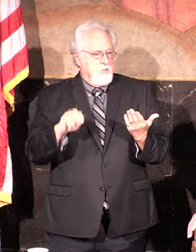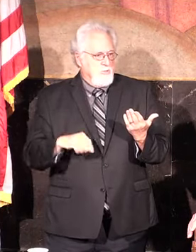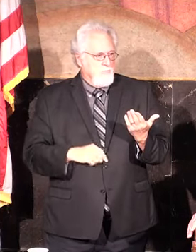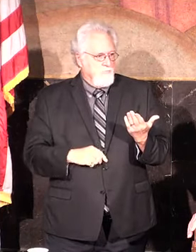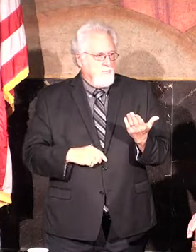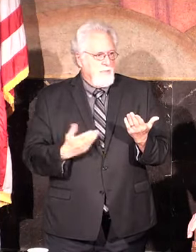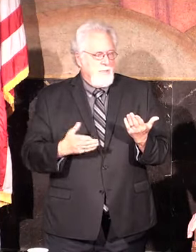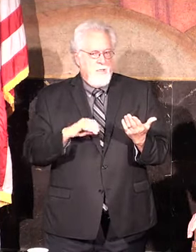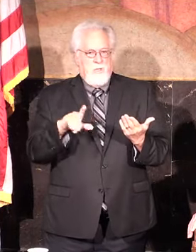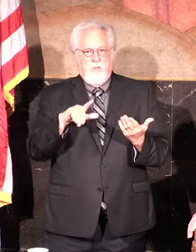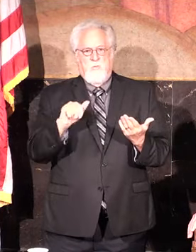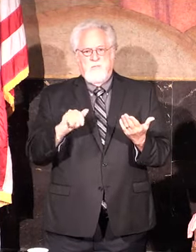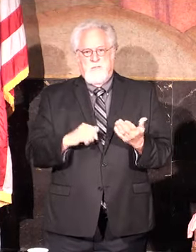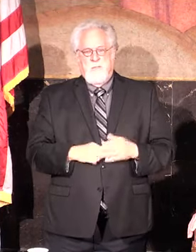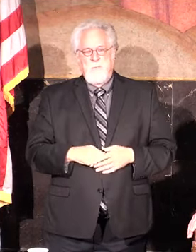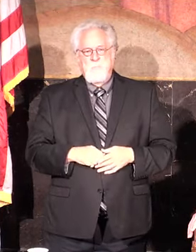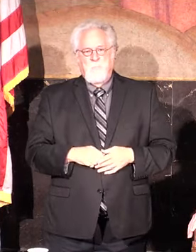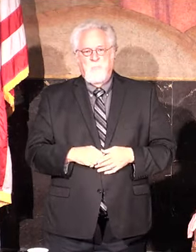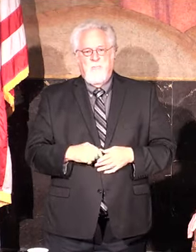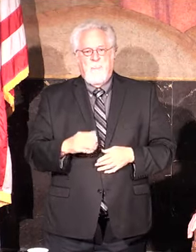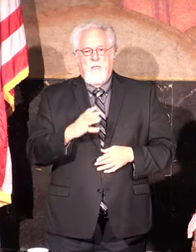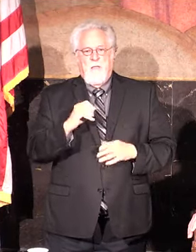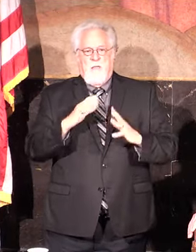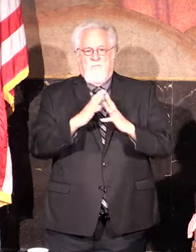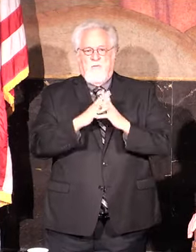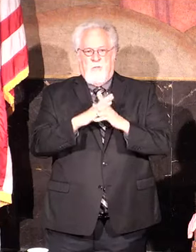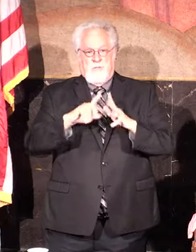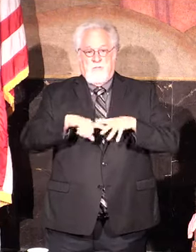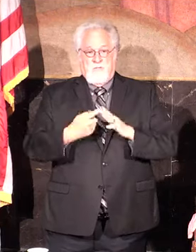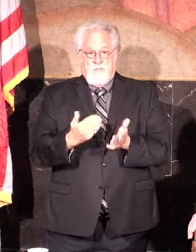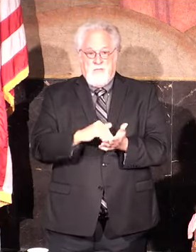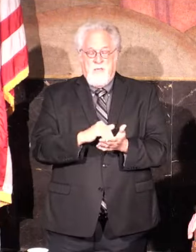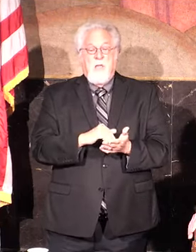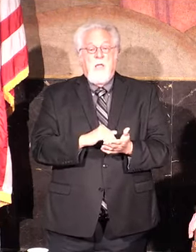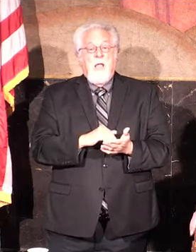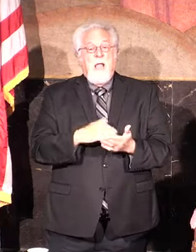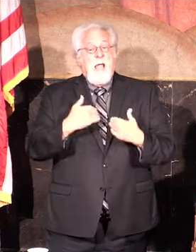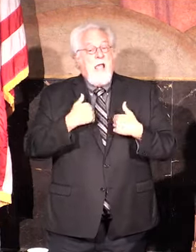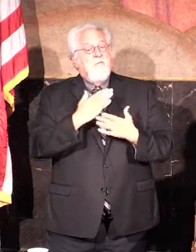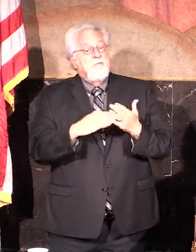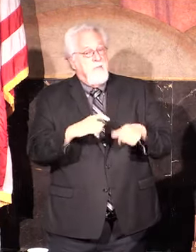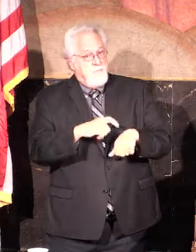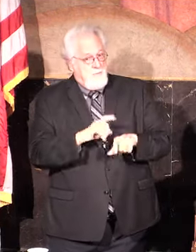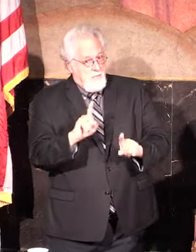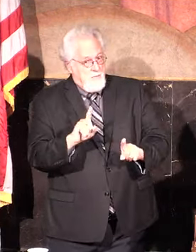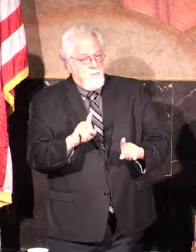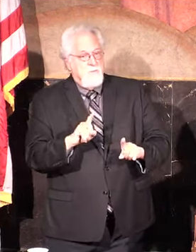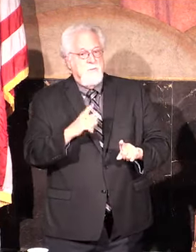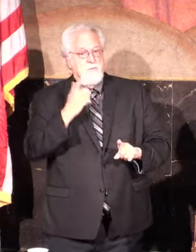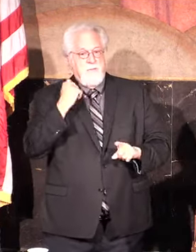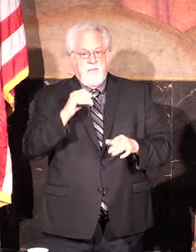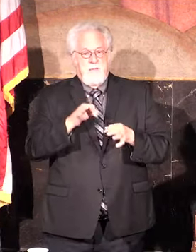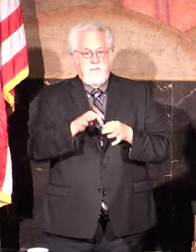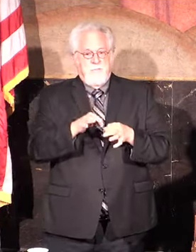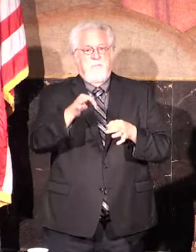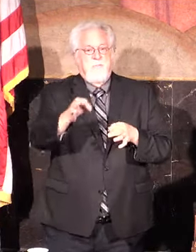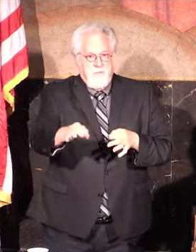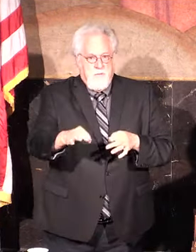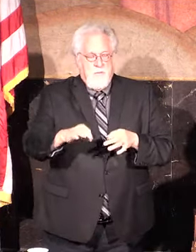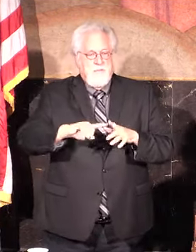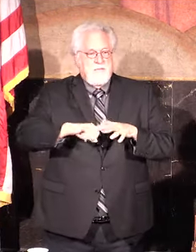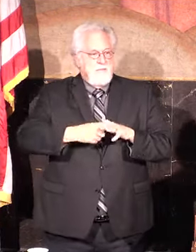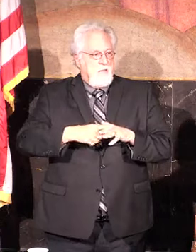here in Louisiana when football resumes. And the good news is we do have some time because they backed up the start of the